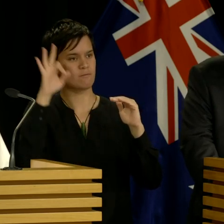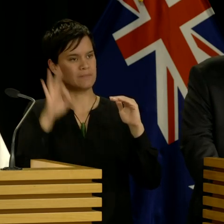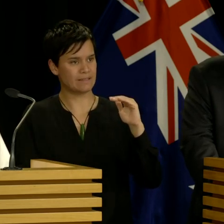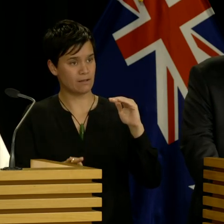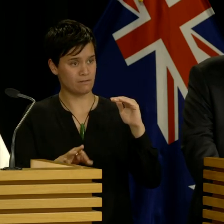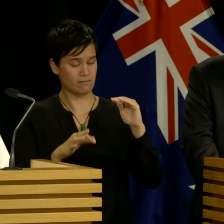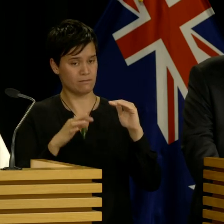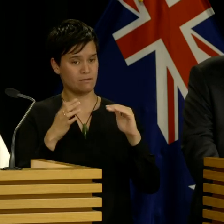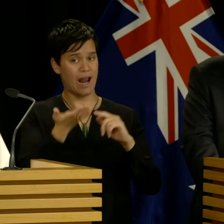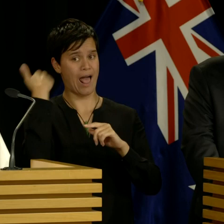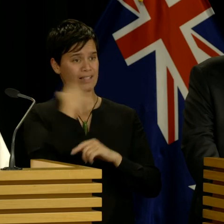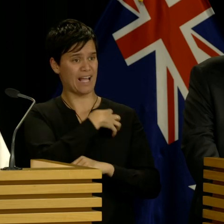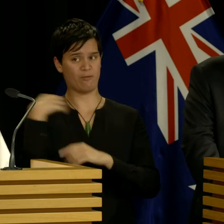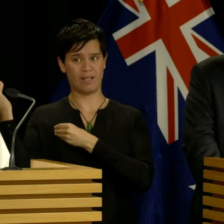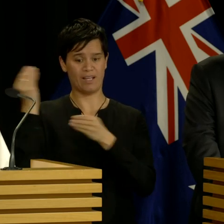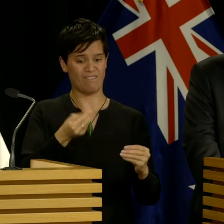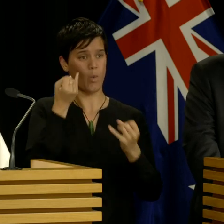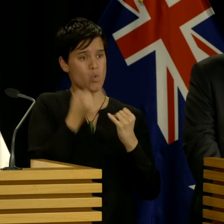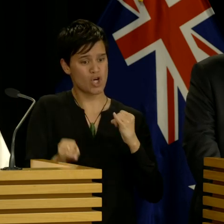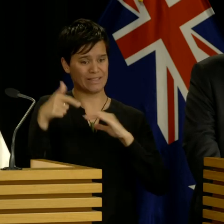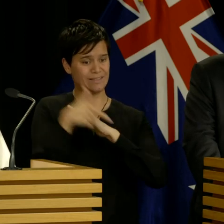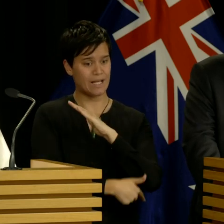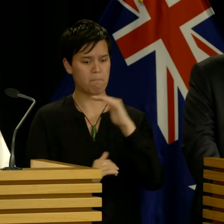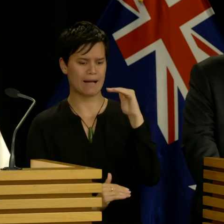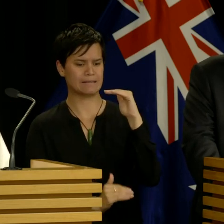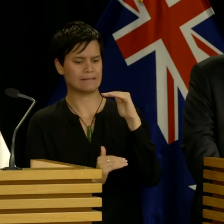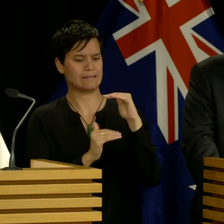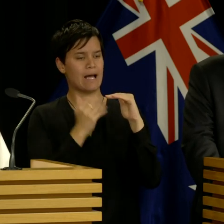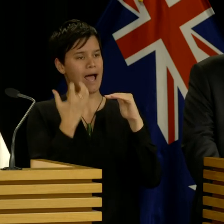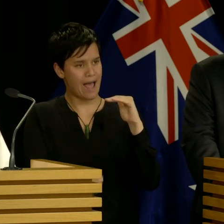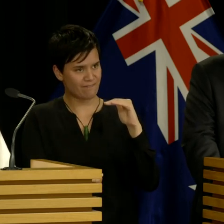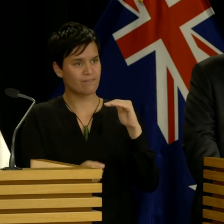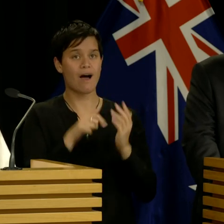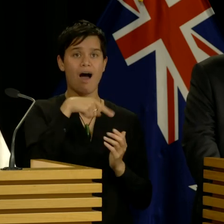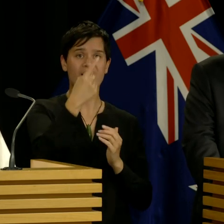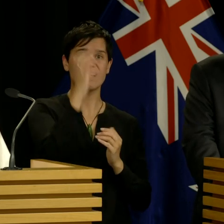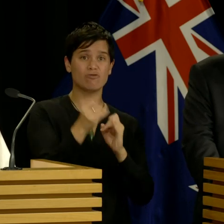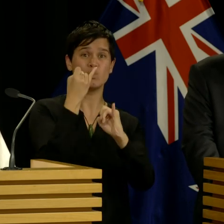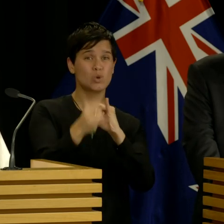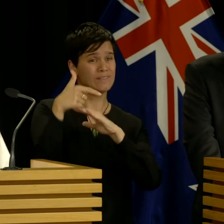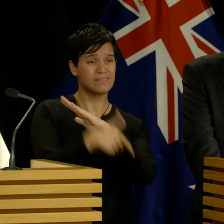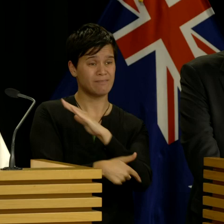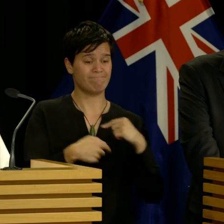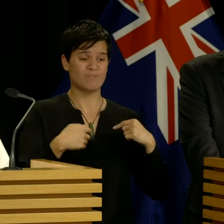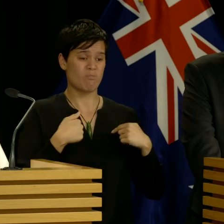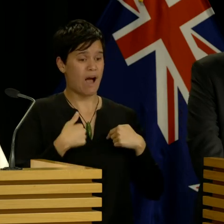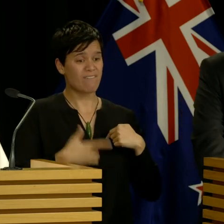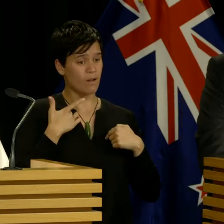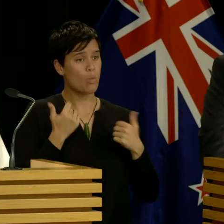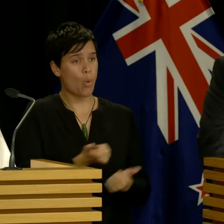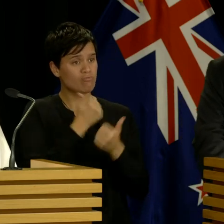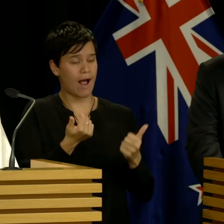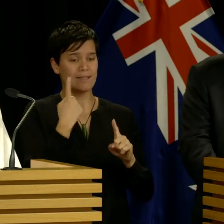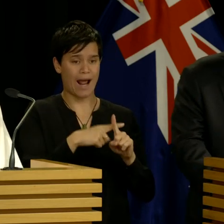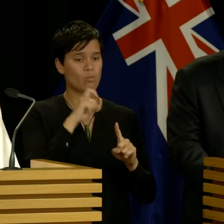what we inherited and well below other countries. On top of the work we're already doing, I'm confident this package will help New Zealanders through this